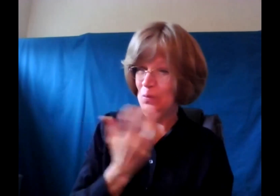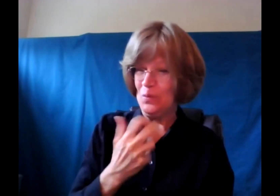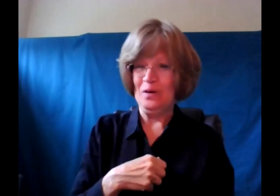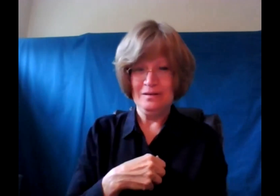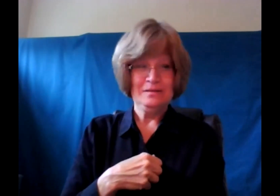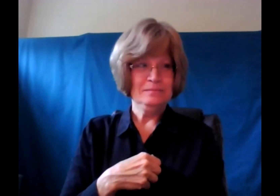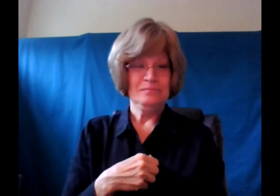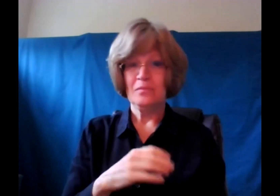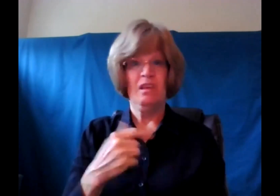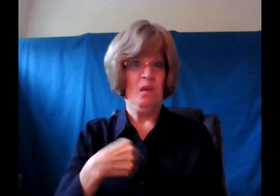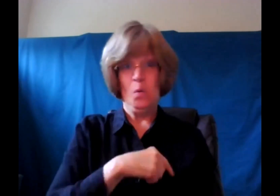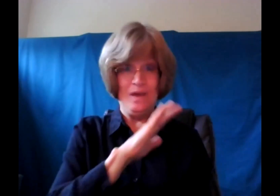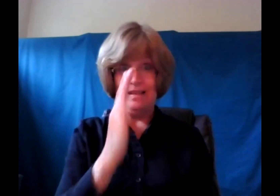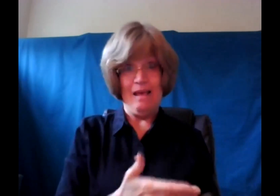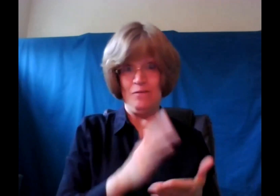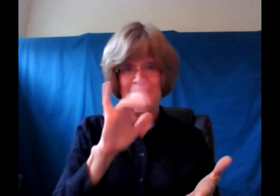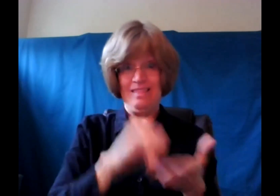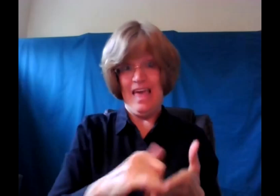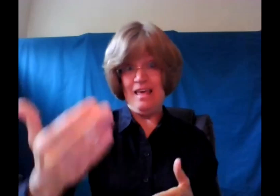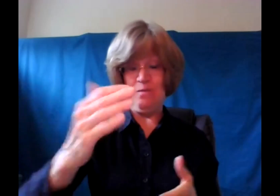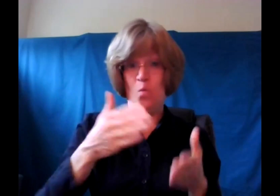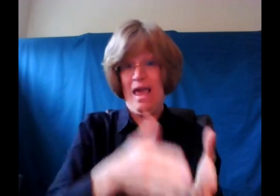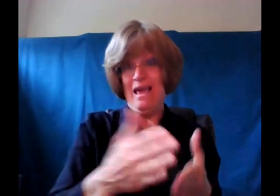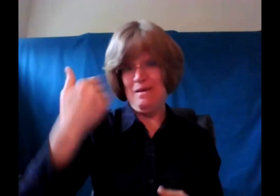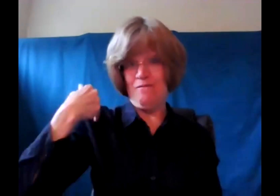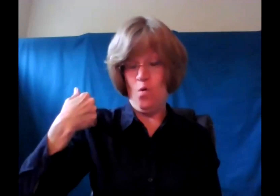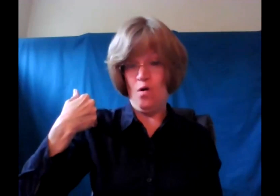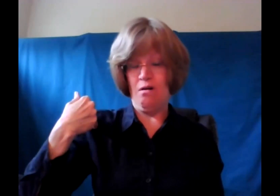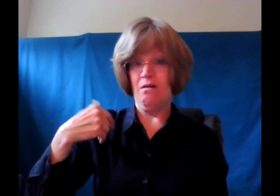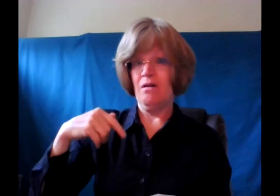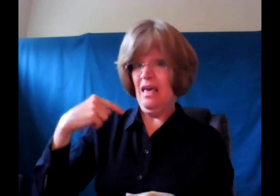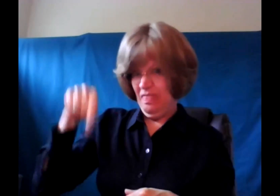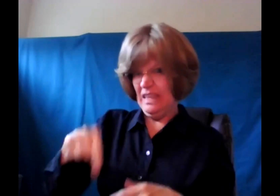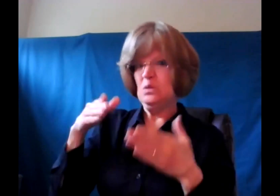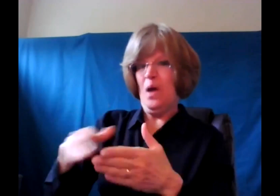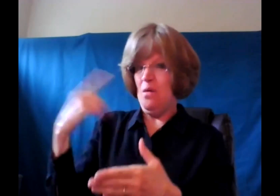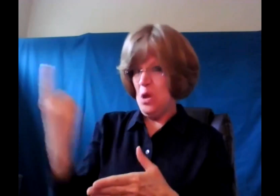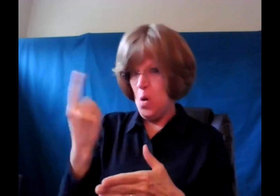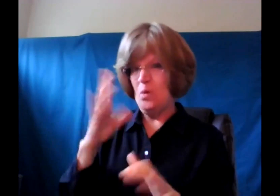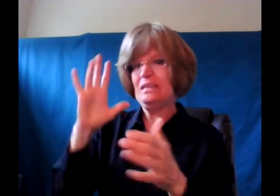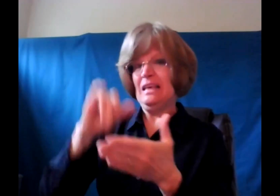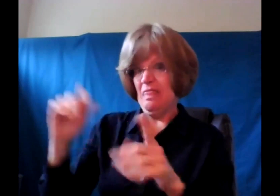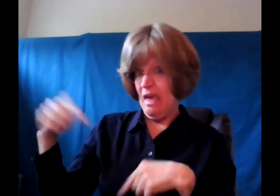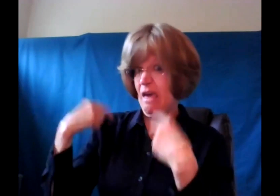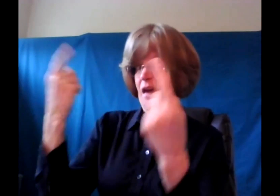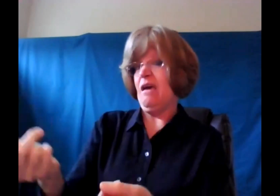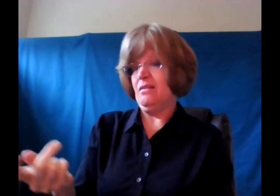Ooh, we never did it that way before. This is the way we always did it.